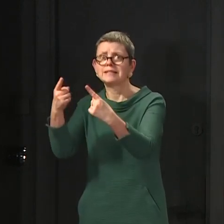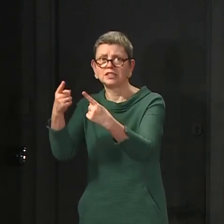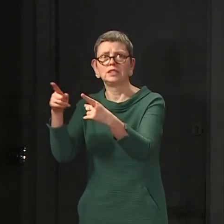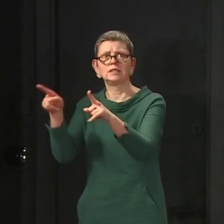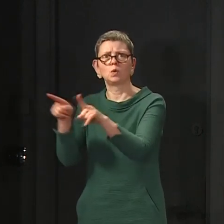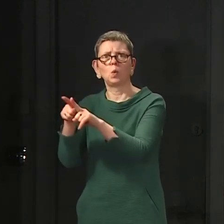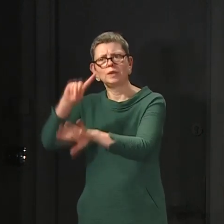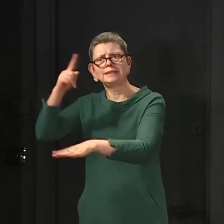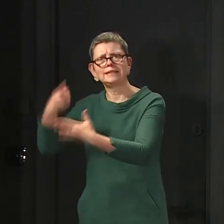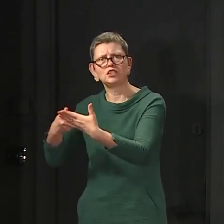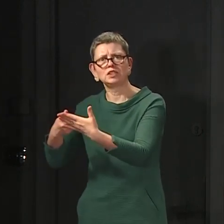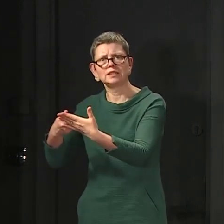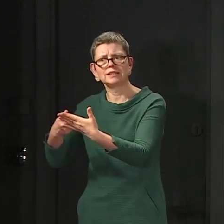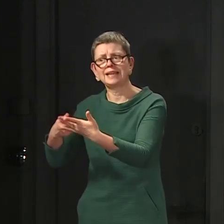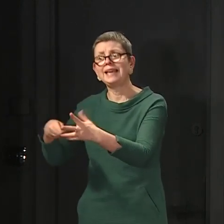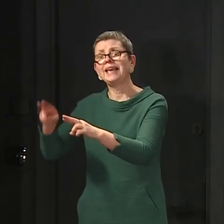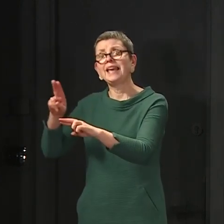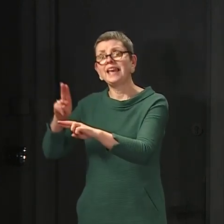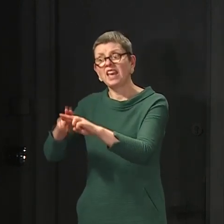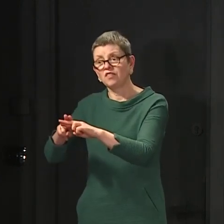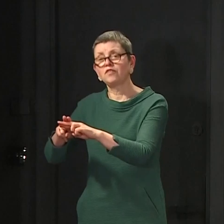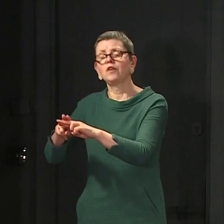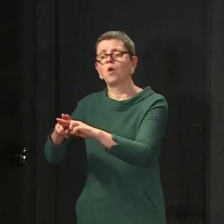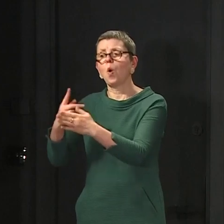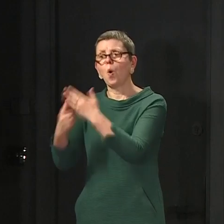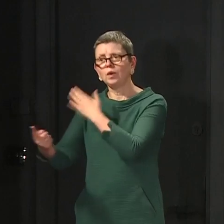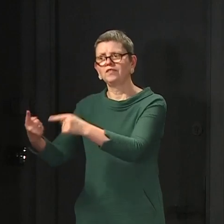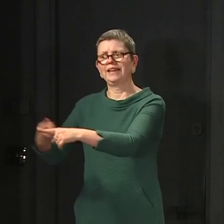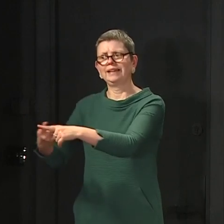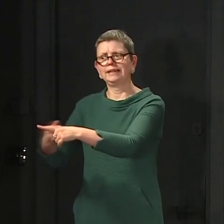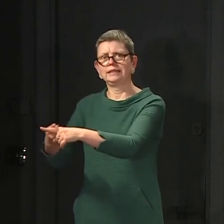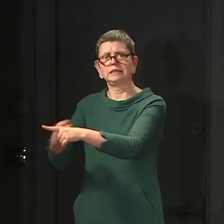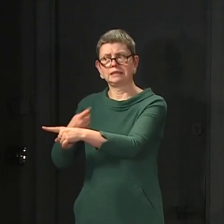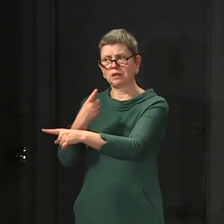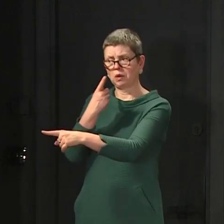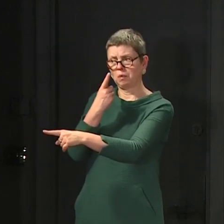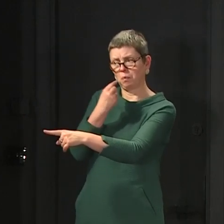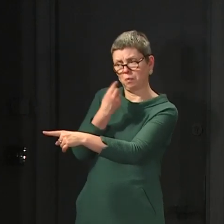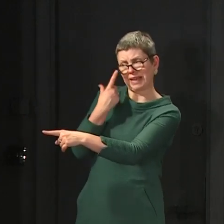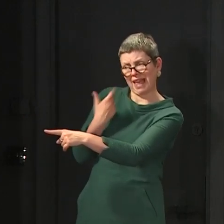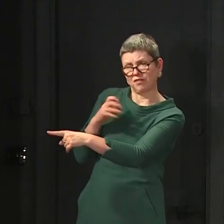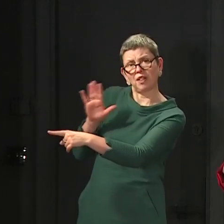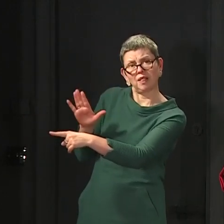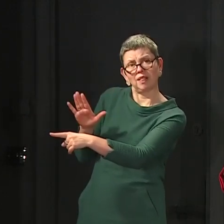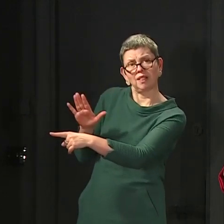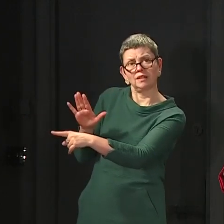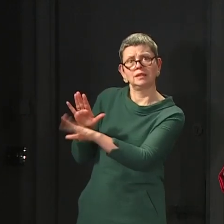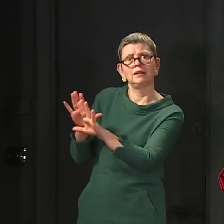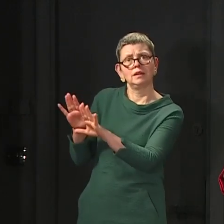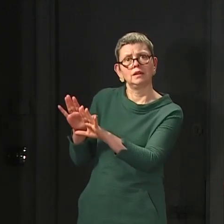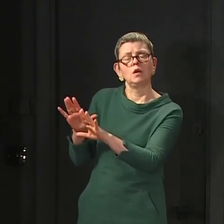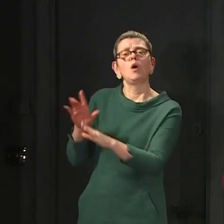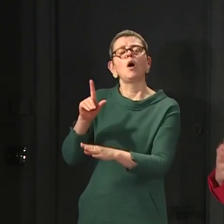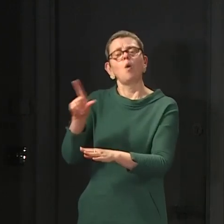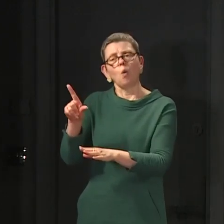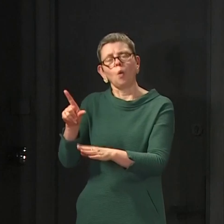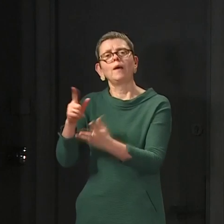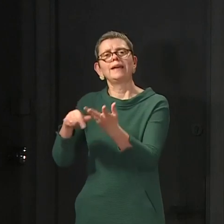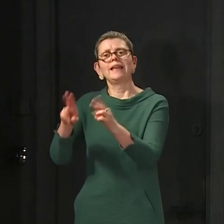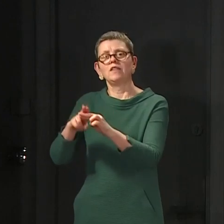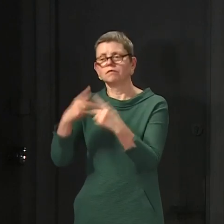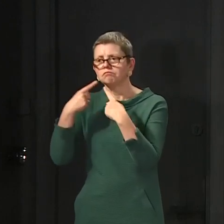any decisions where he is speaking for England only, and sort of by contrast, where he is speaking for the whole UK. So if